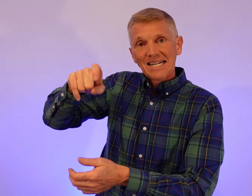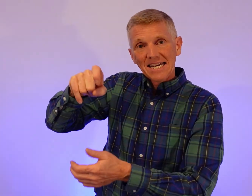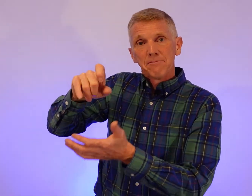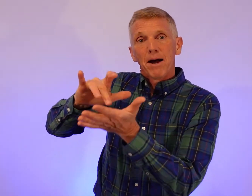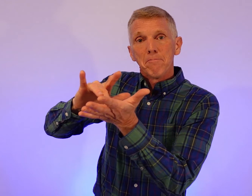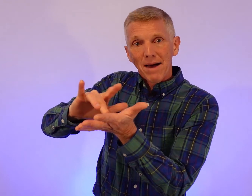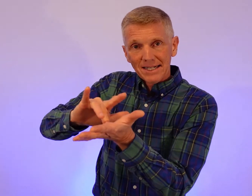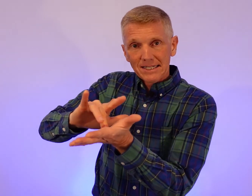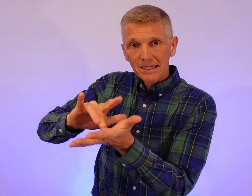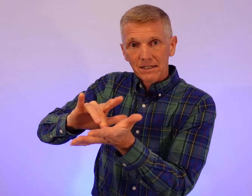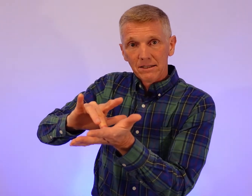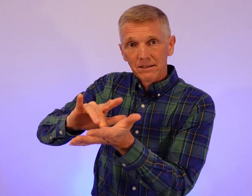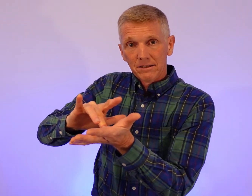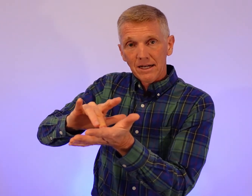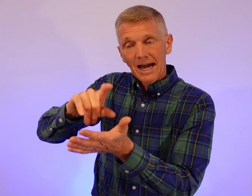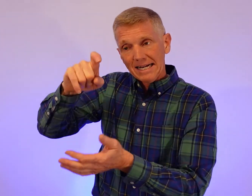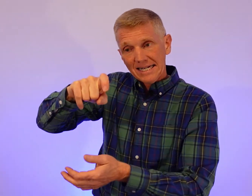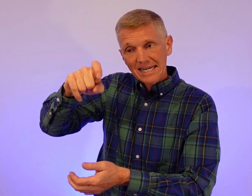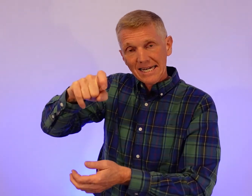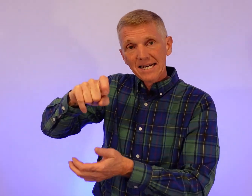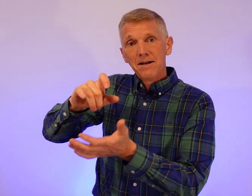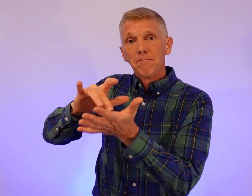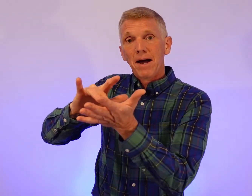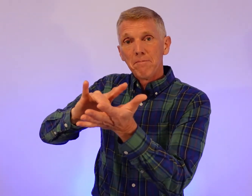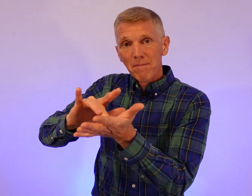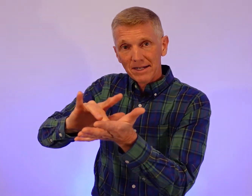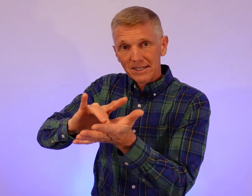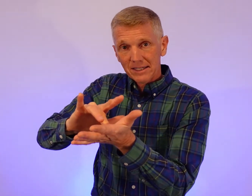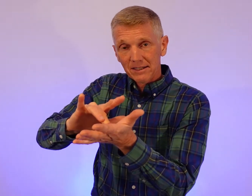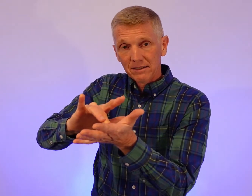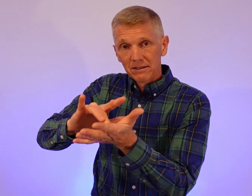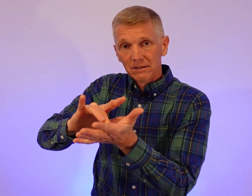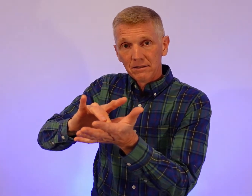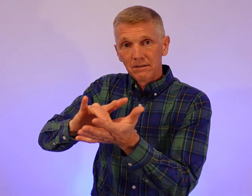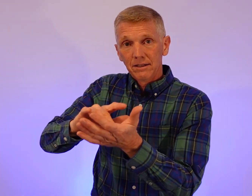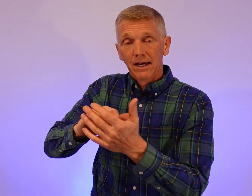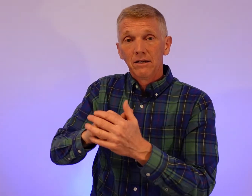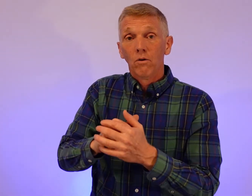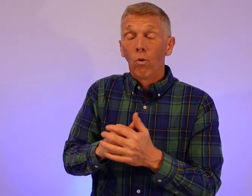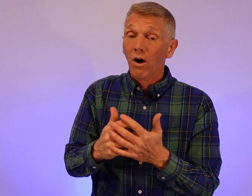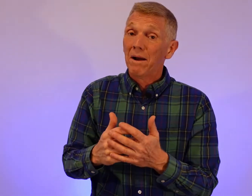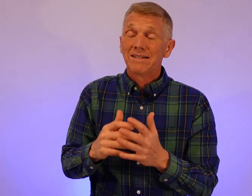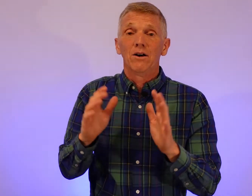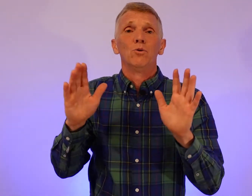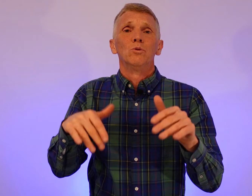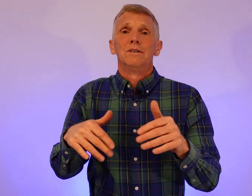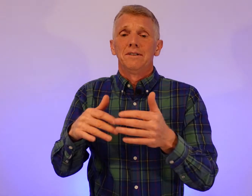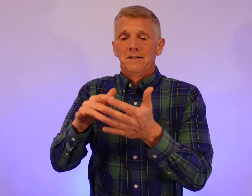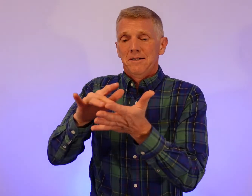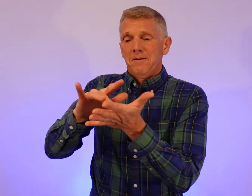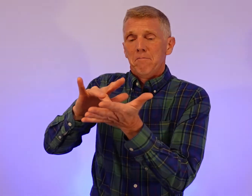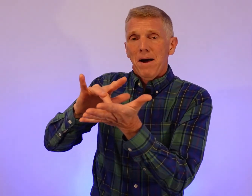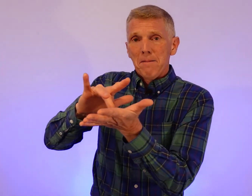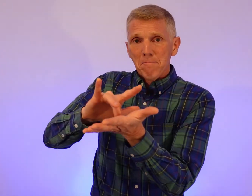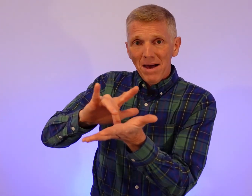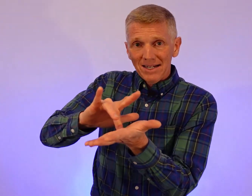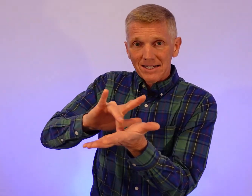need my medicine. I need my medicine. Okay, or I might say, oh, my